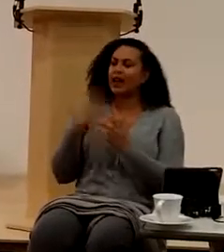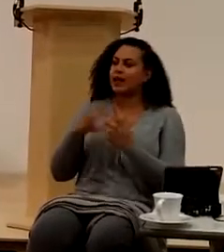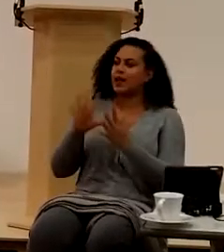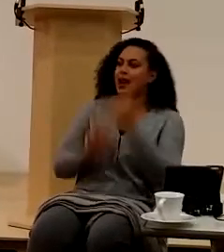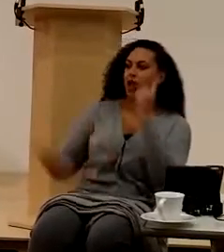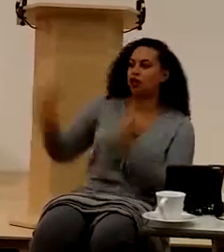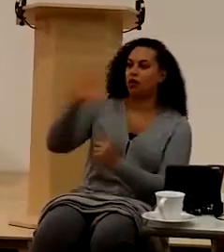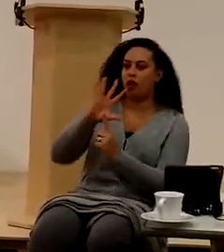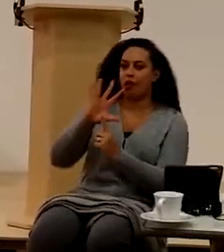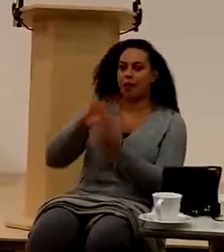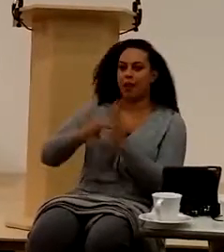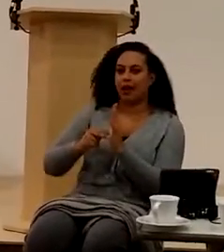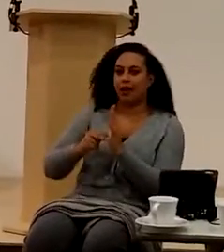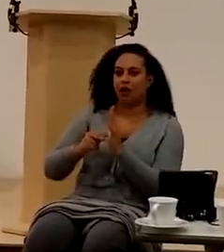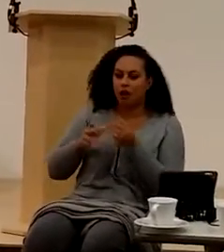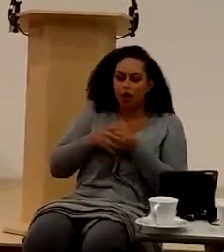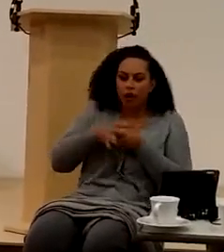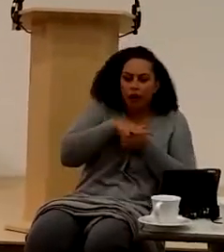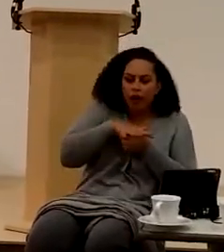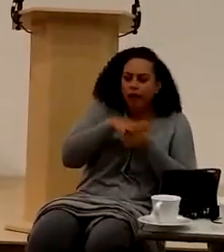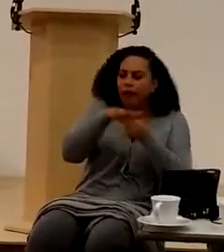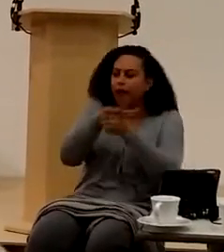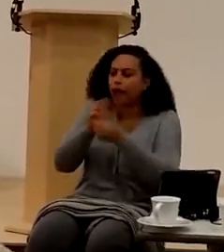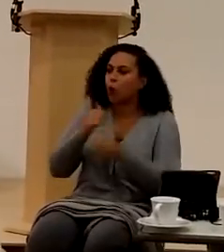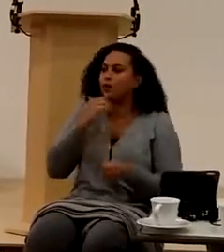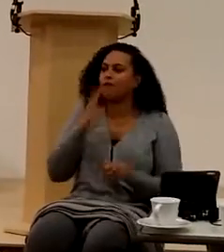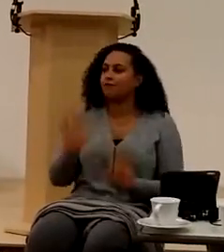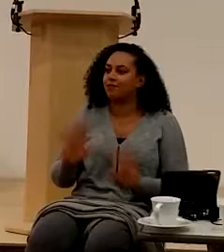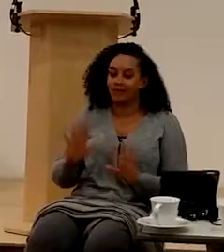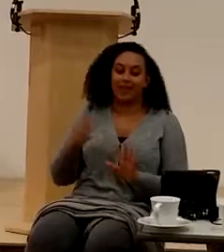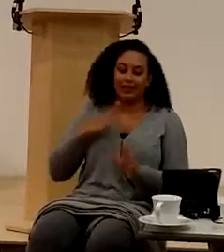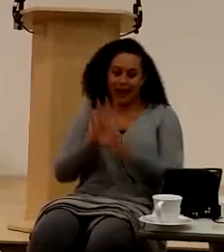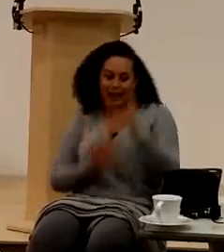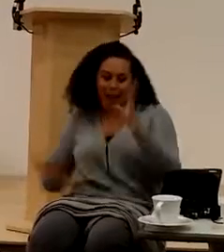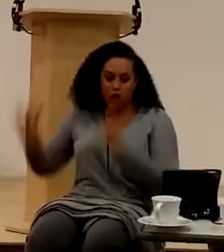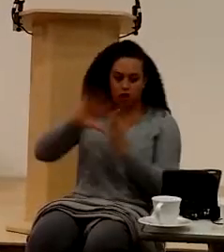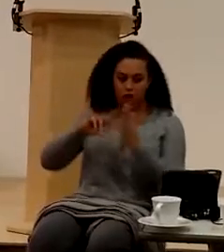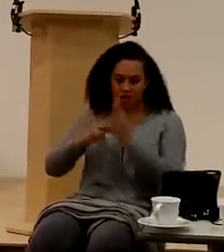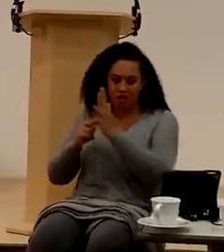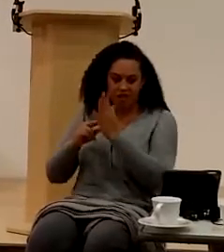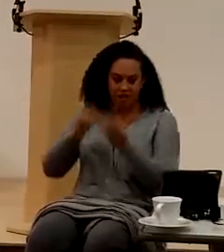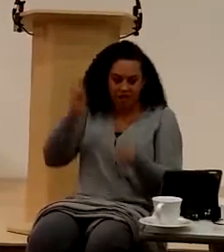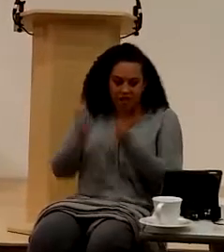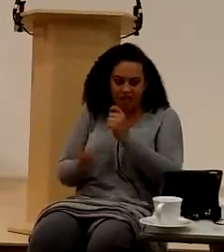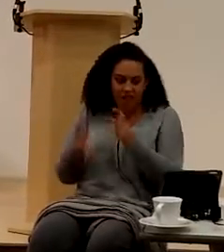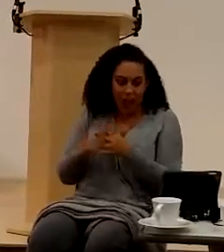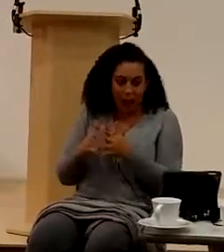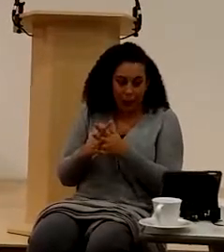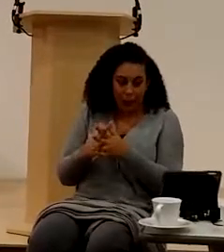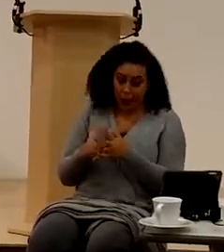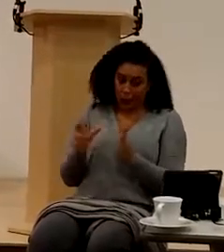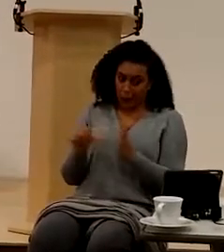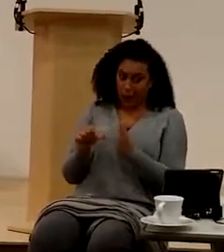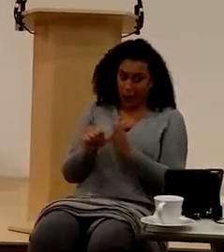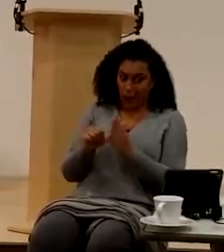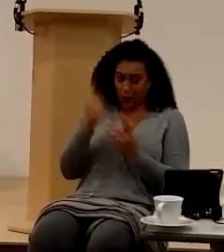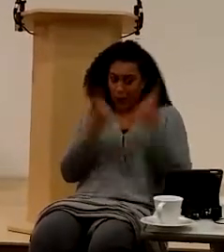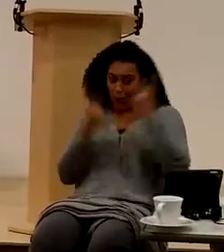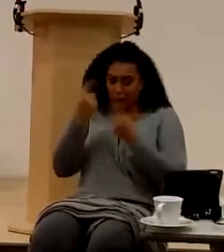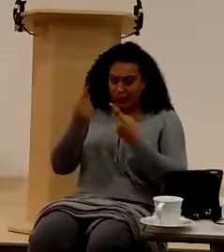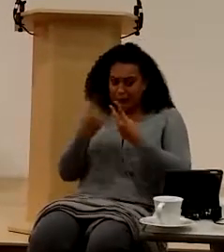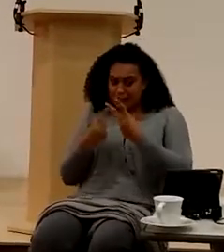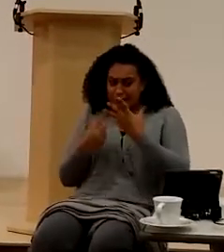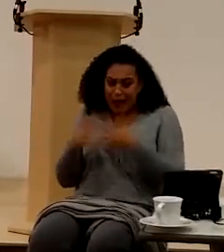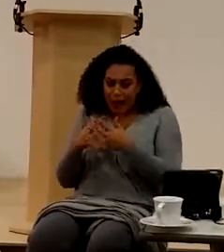integration into the community. Was that pleasing enough?